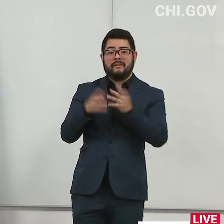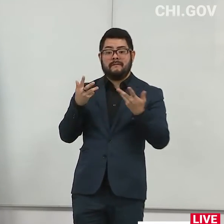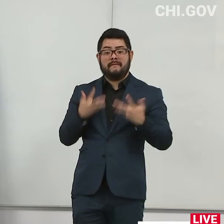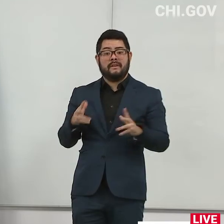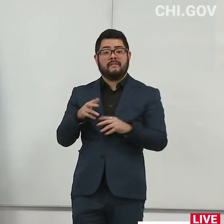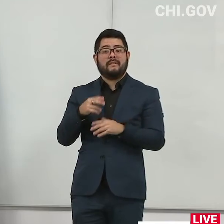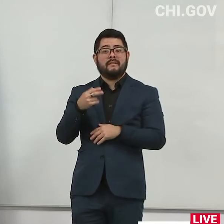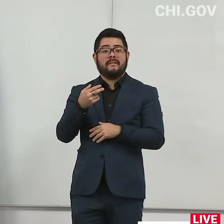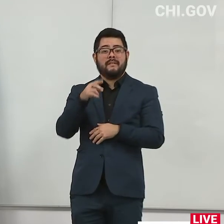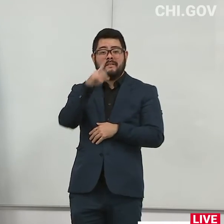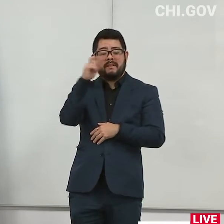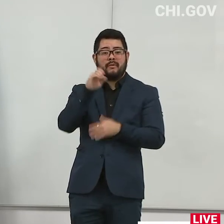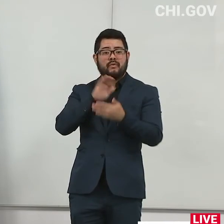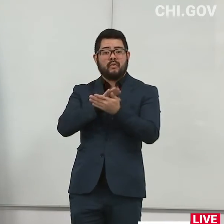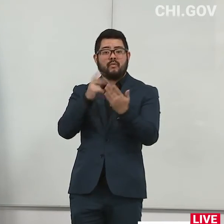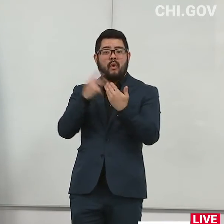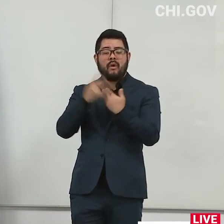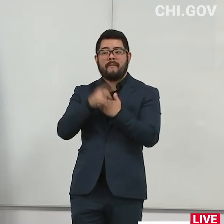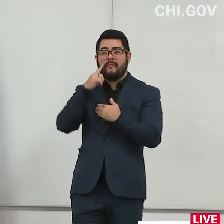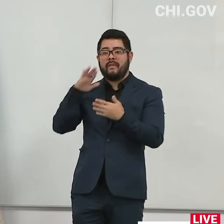to receive their diploma?